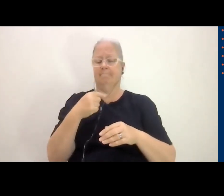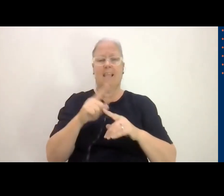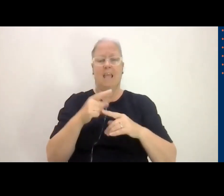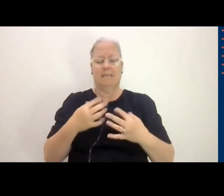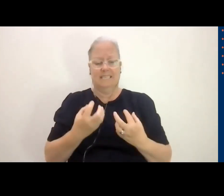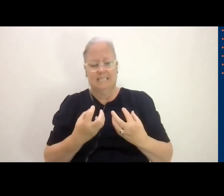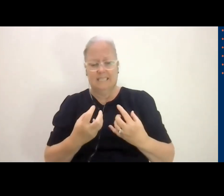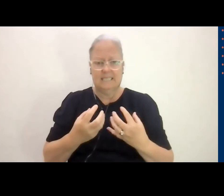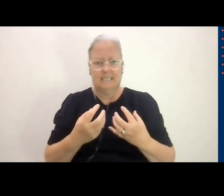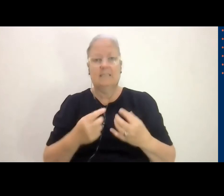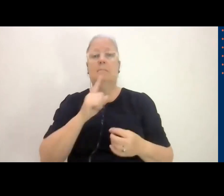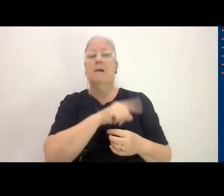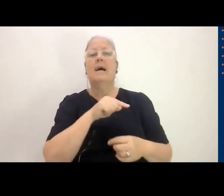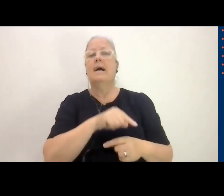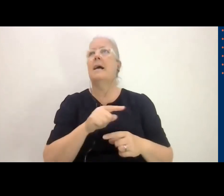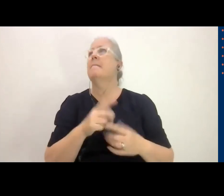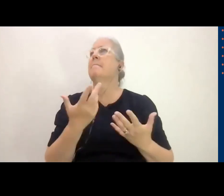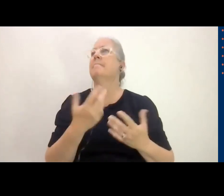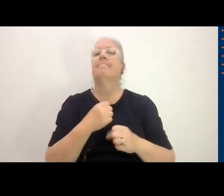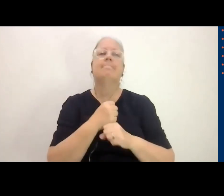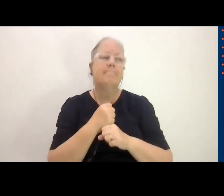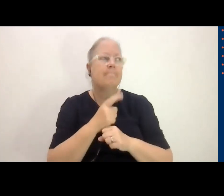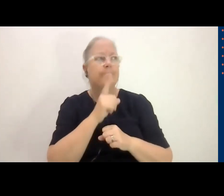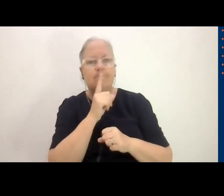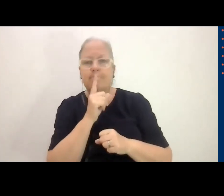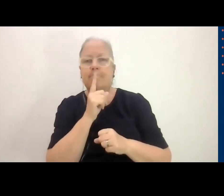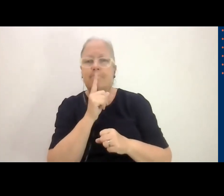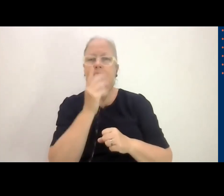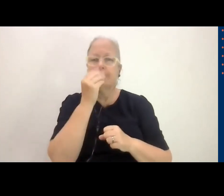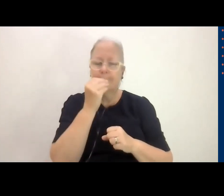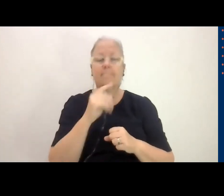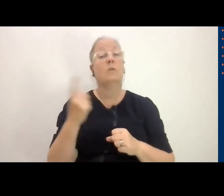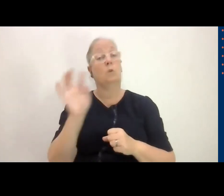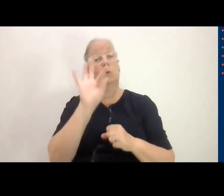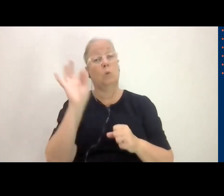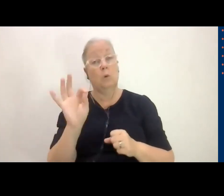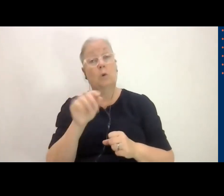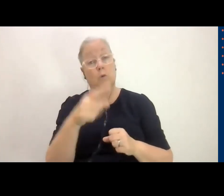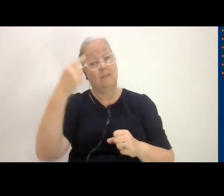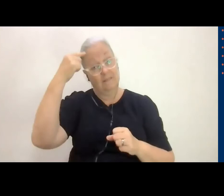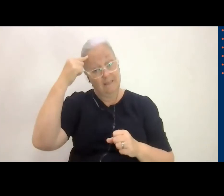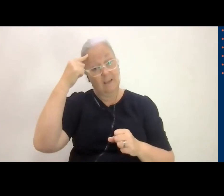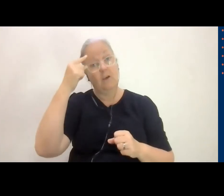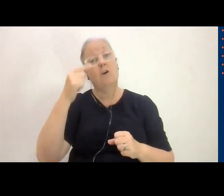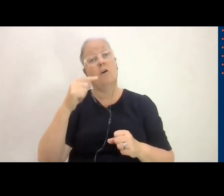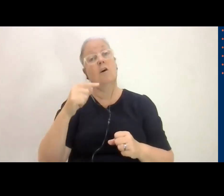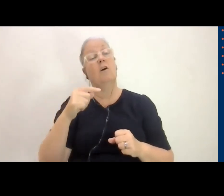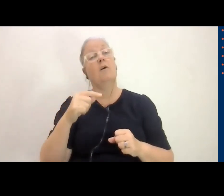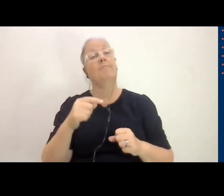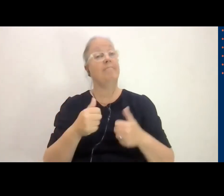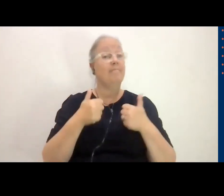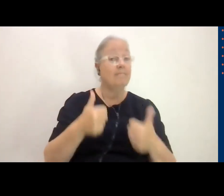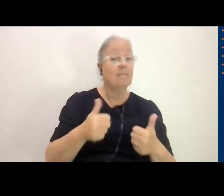are suffering in silence. So there is a question here in the chat. Do we feel there's enough representation of mental health in